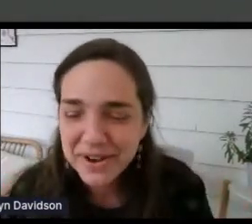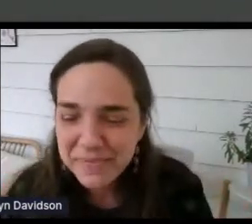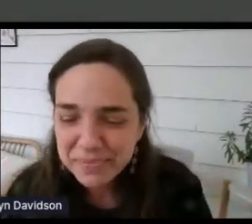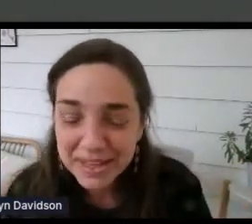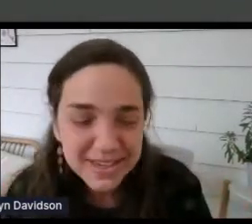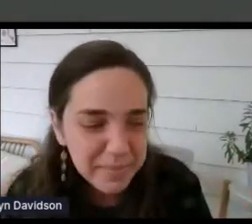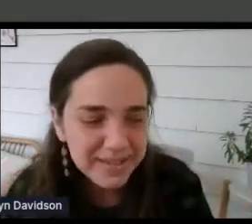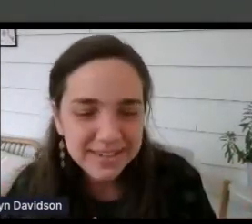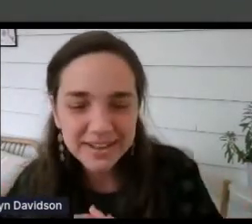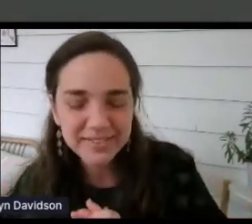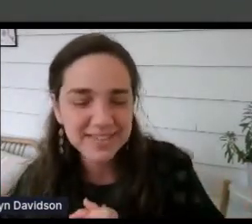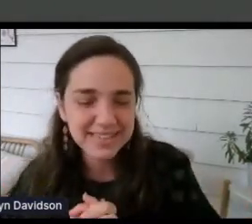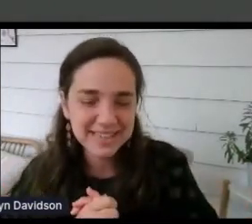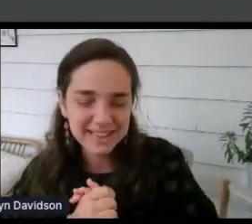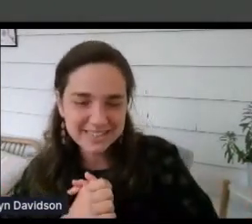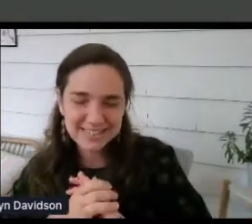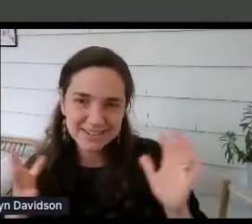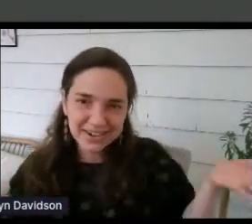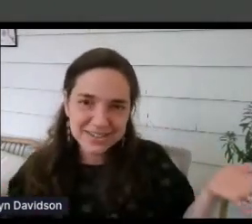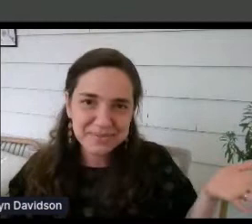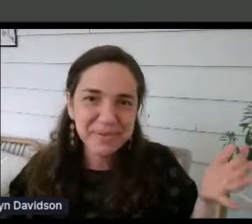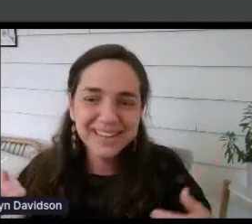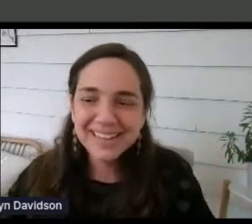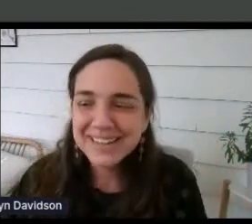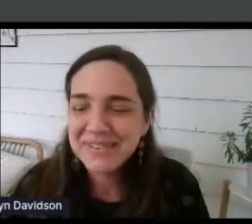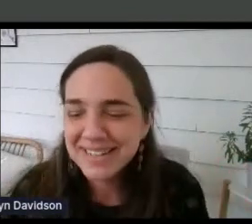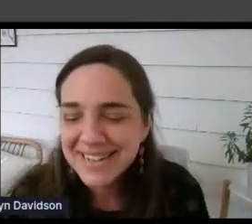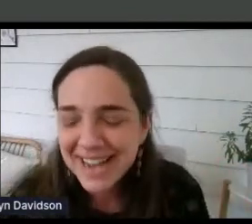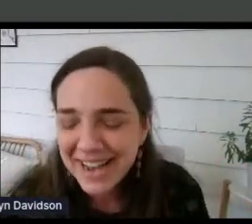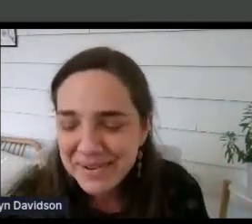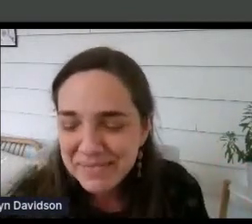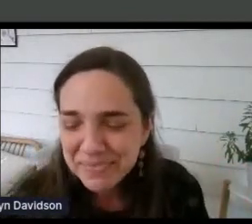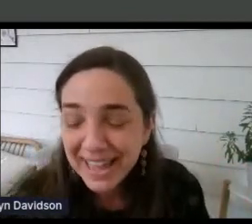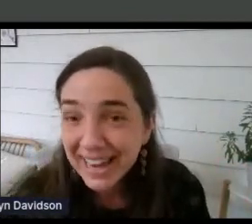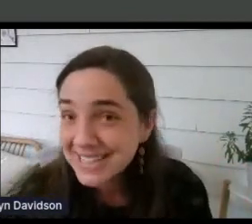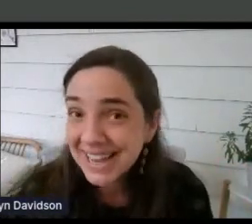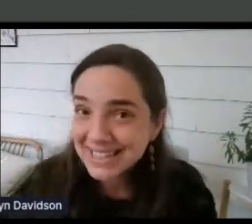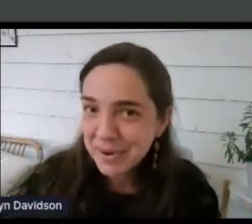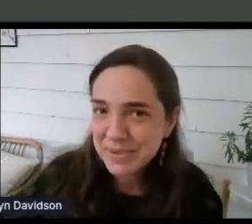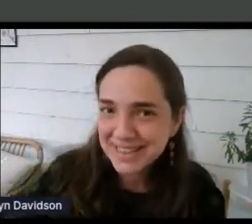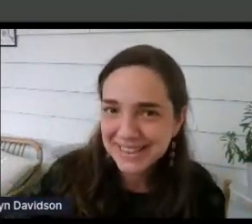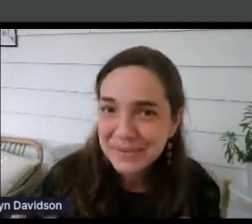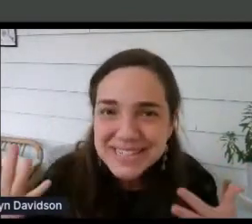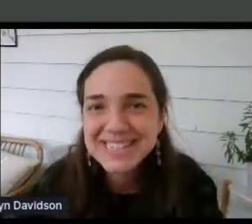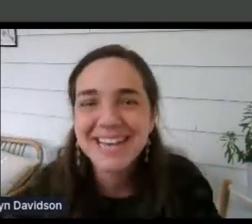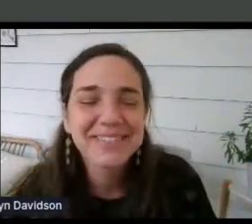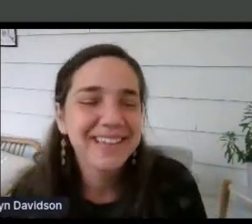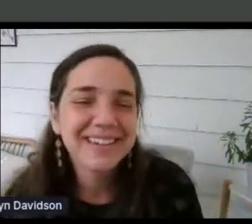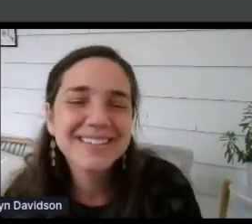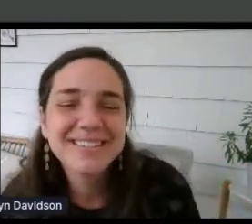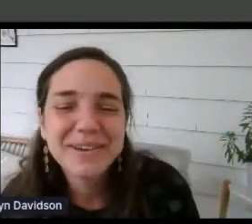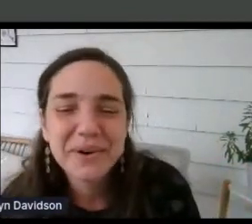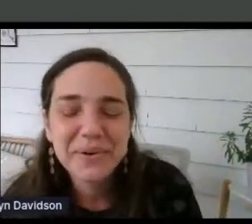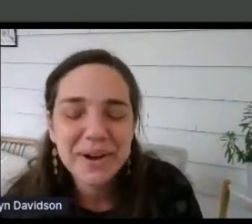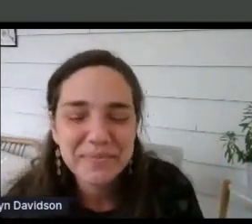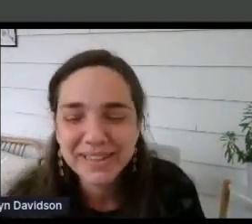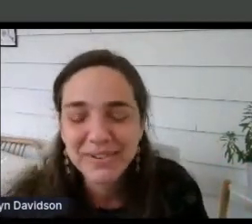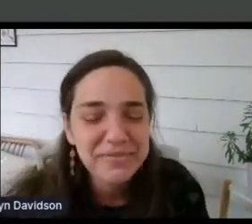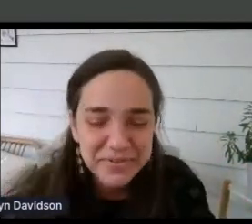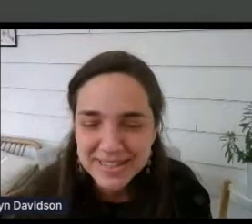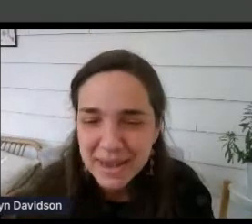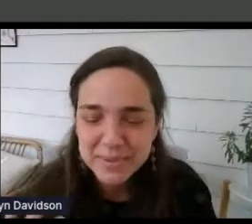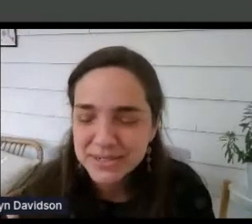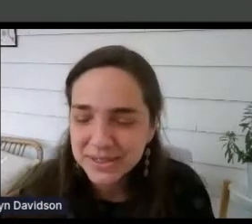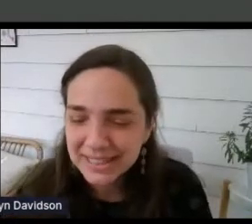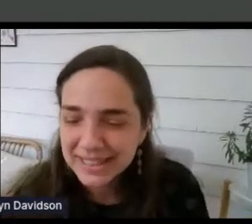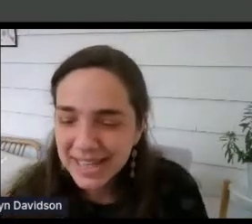of topics in cognitive science. I think this is such an awesome event. And I guess I get to represent the linguistic side of things. So I'm really